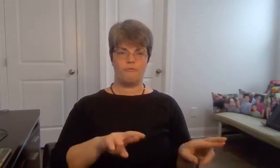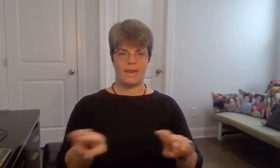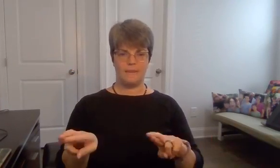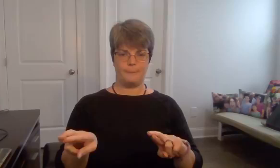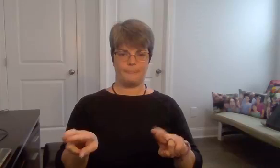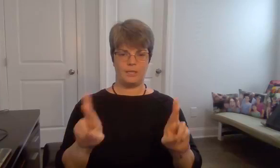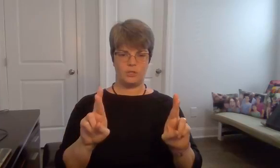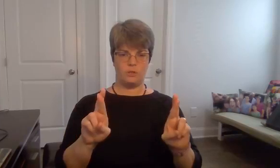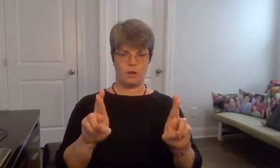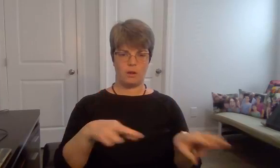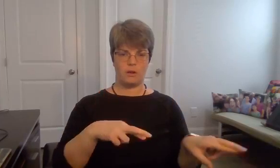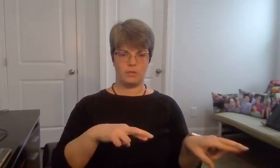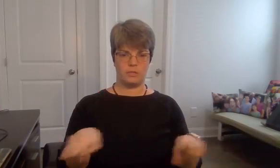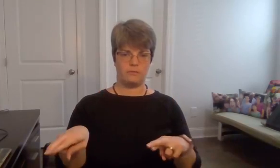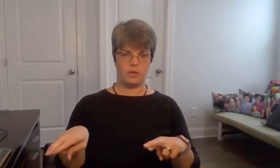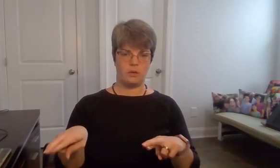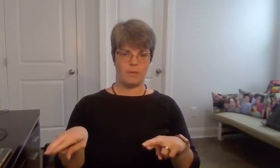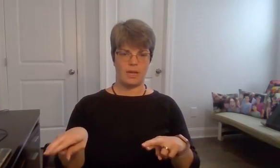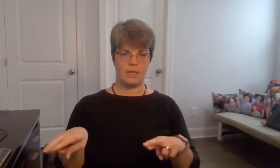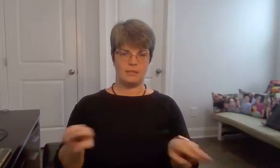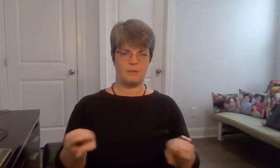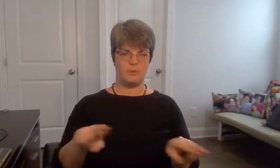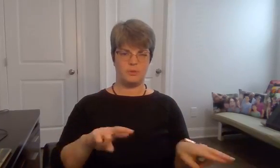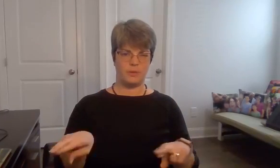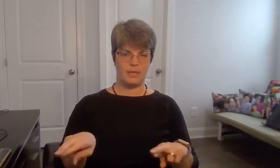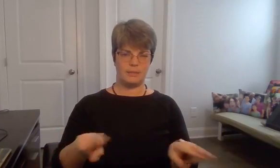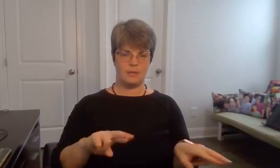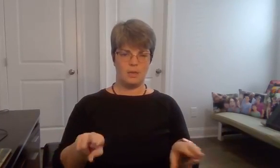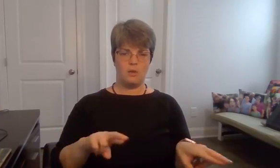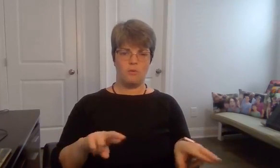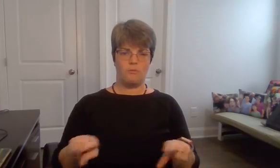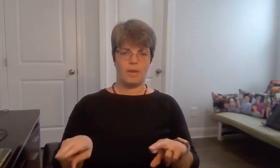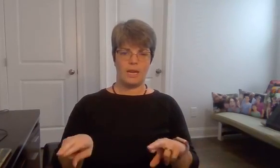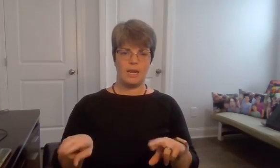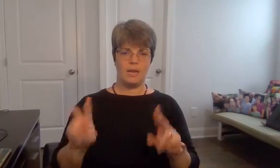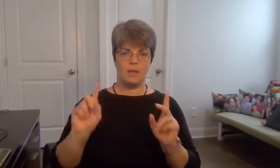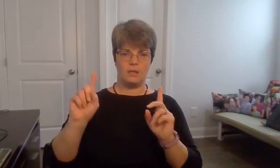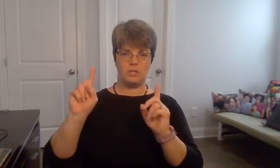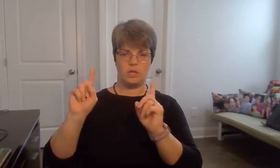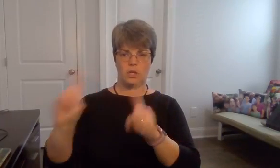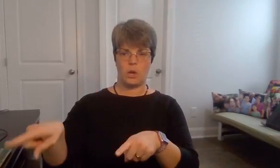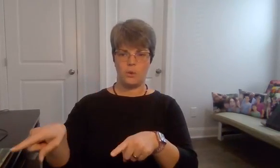Ready is 2 R's, front of your body. Some people do it twice. Ready to go.